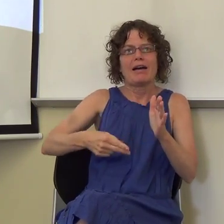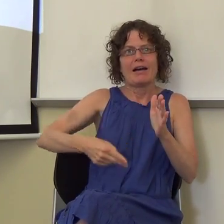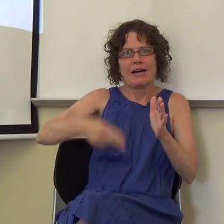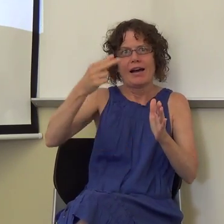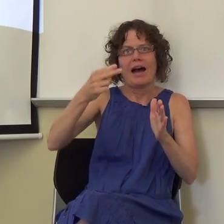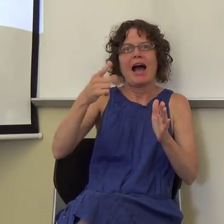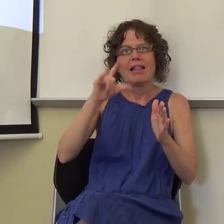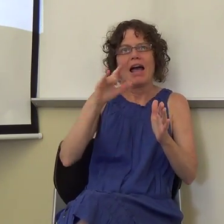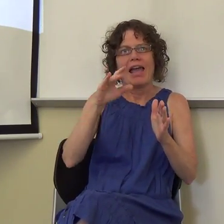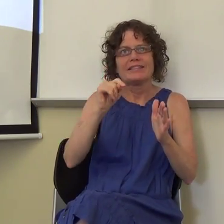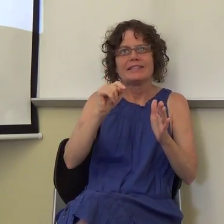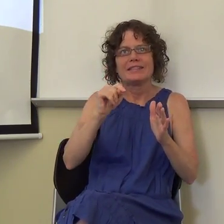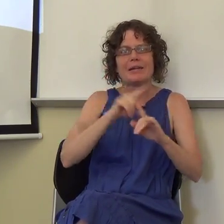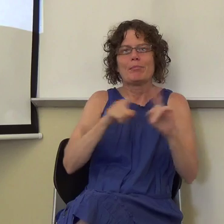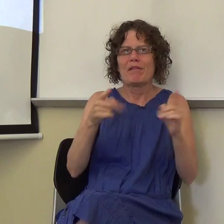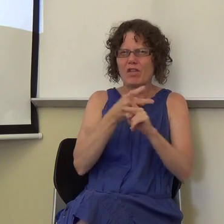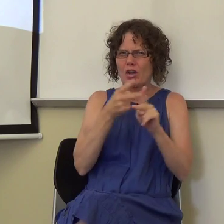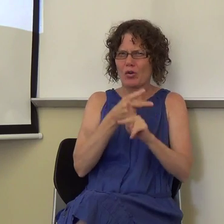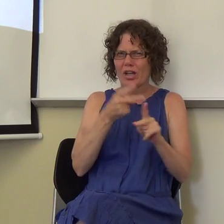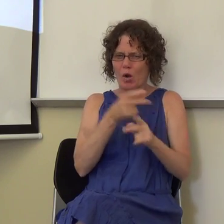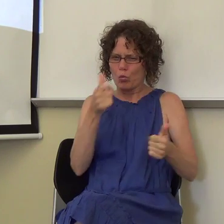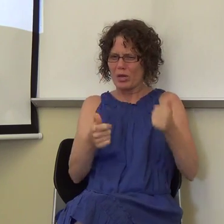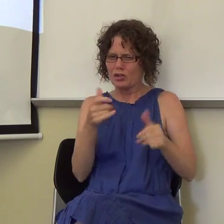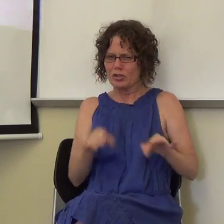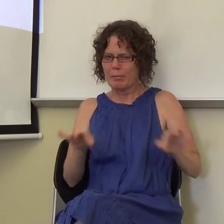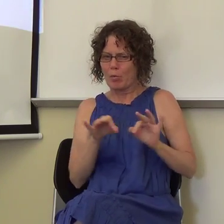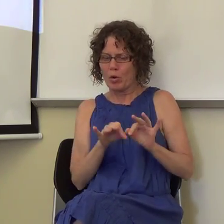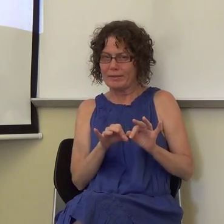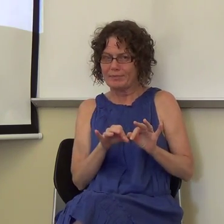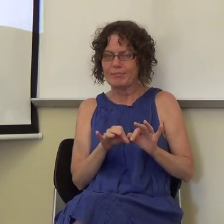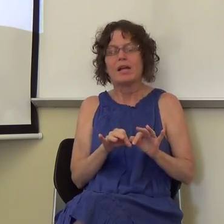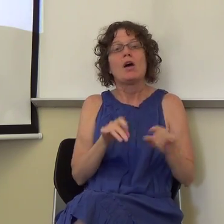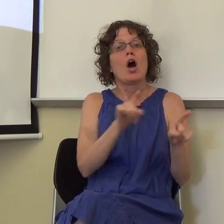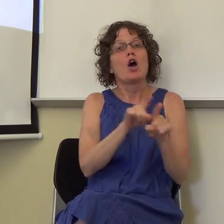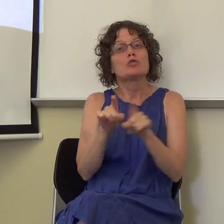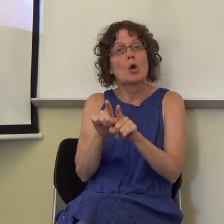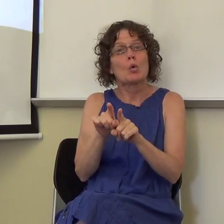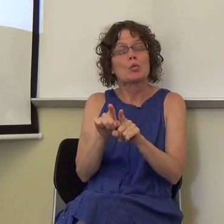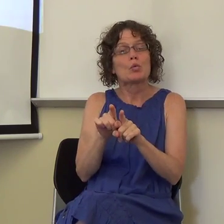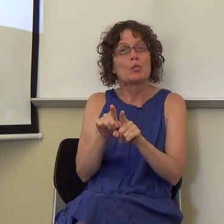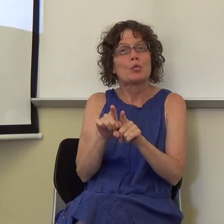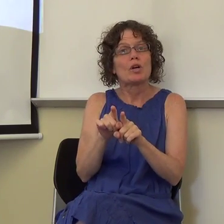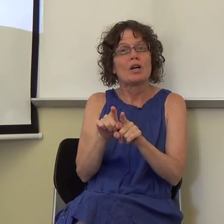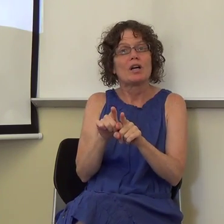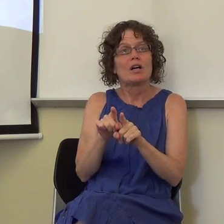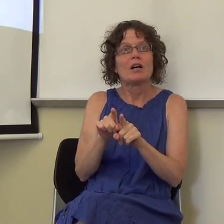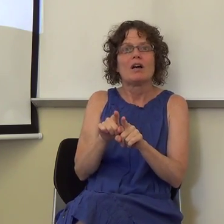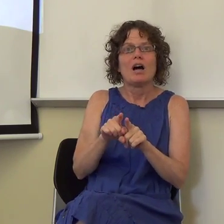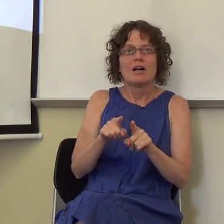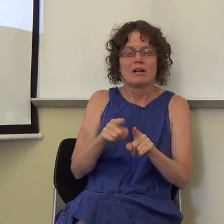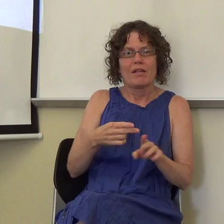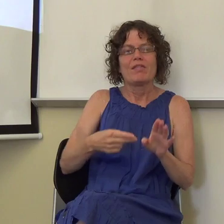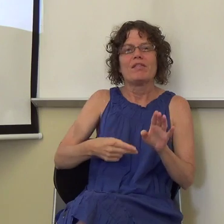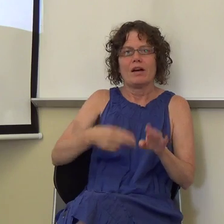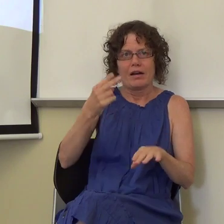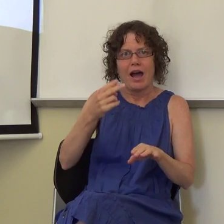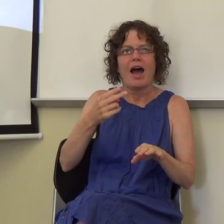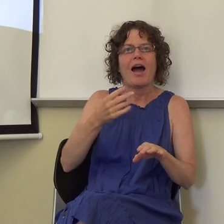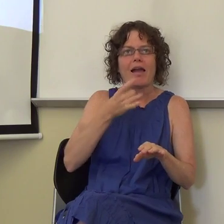Okay? The other question about this business of doing all this highlighting, why are